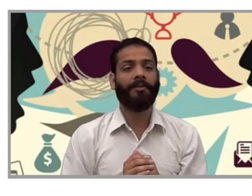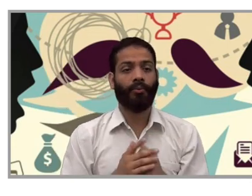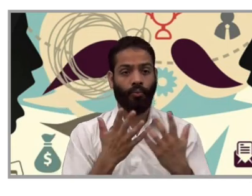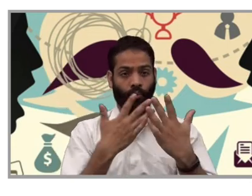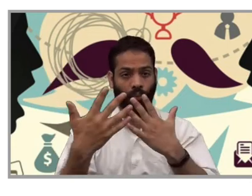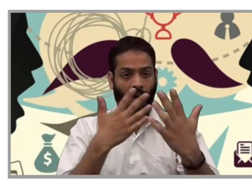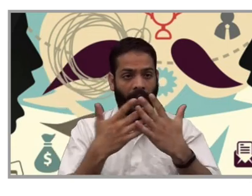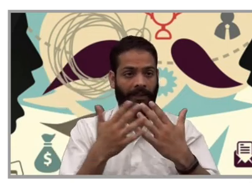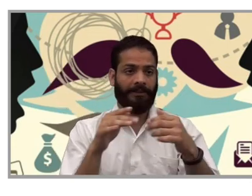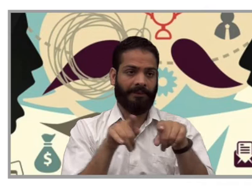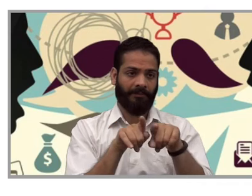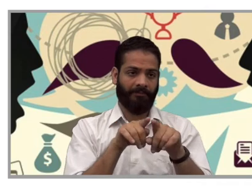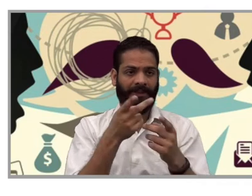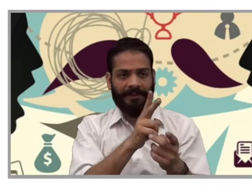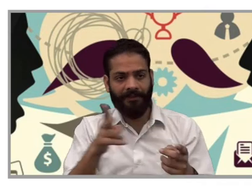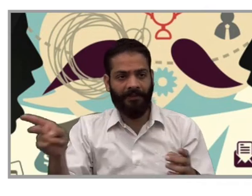The Indian language however,